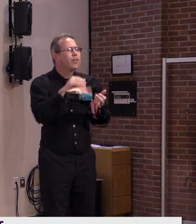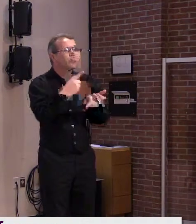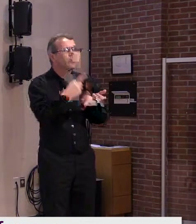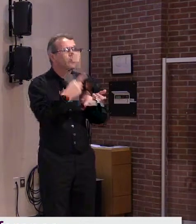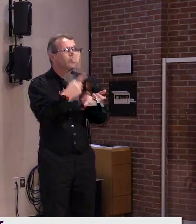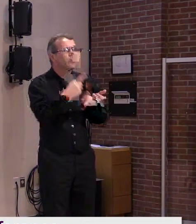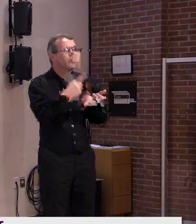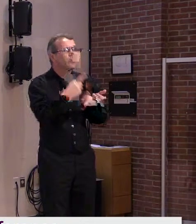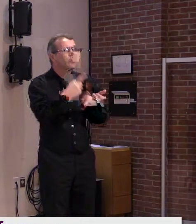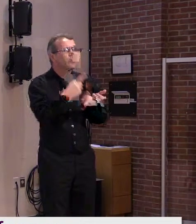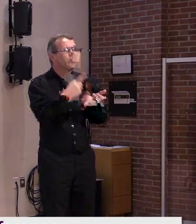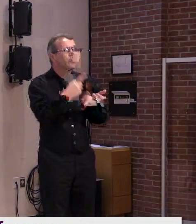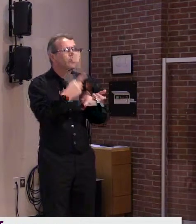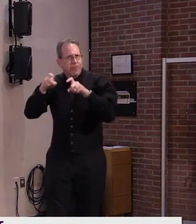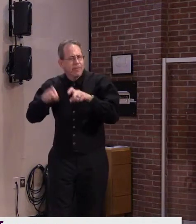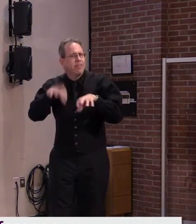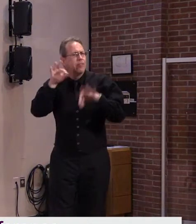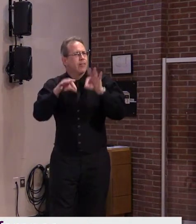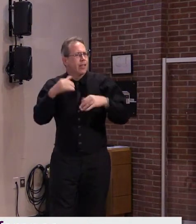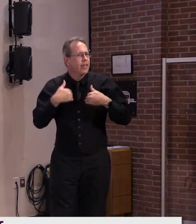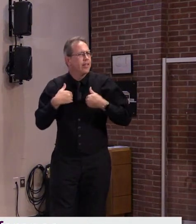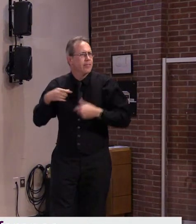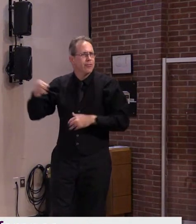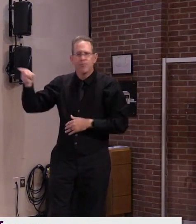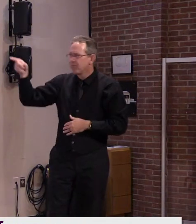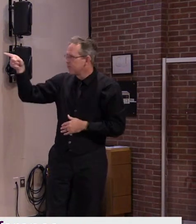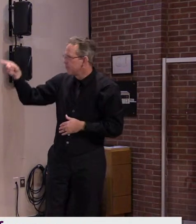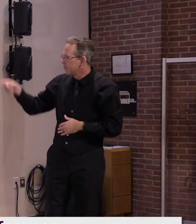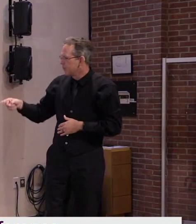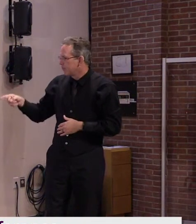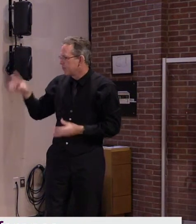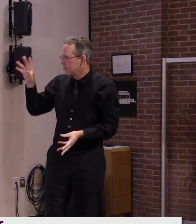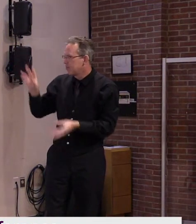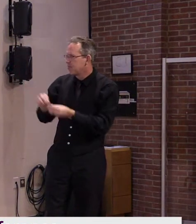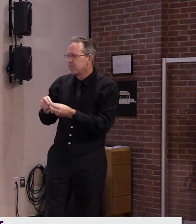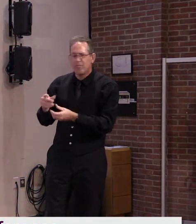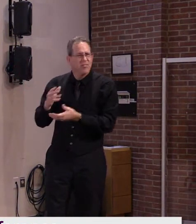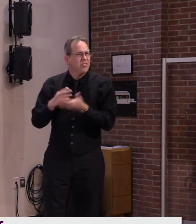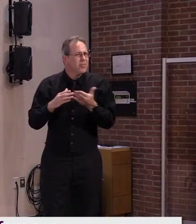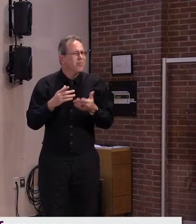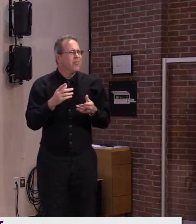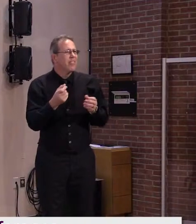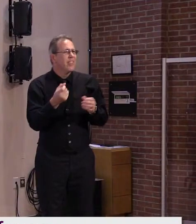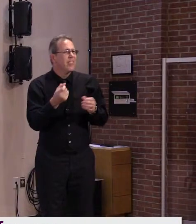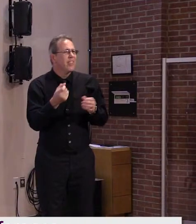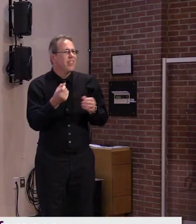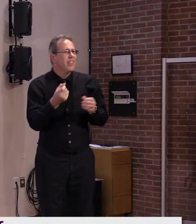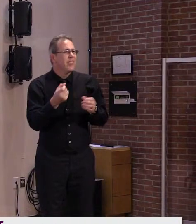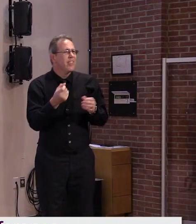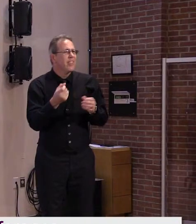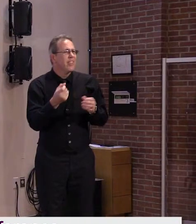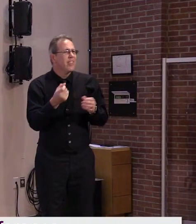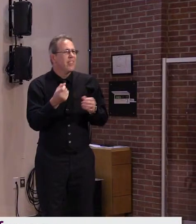now 11 active long-term care facility outbreaks compared to 10 last week, and the total outbreak